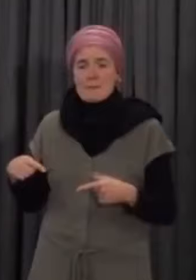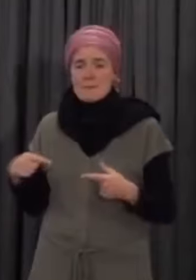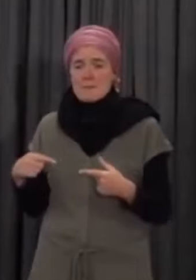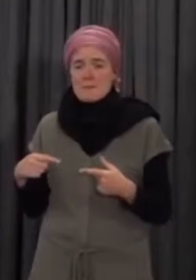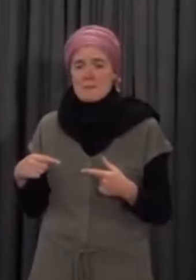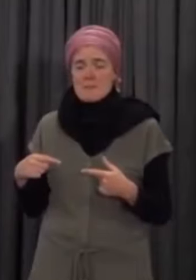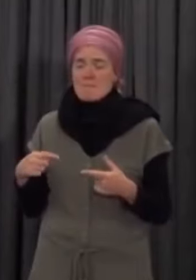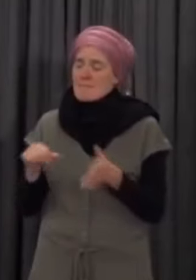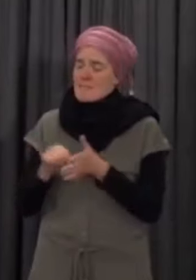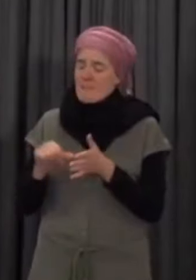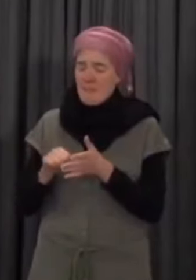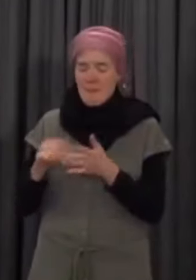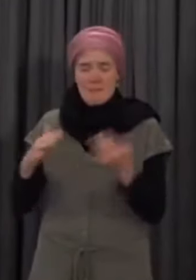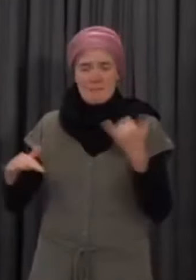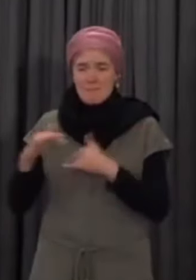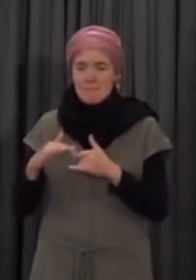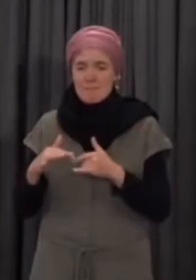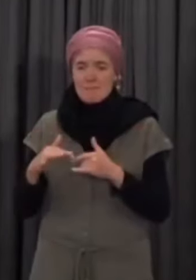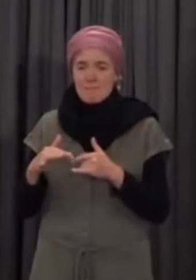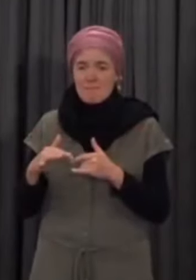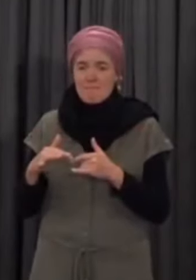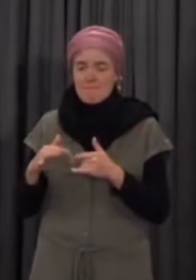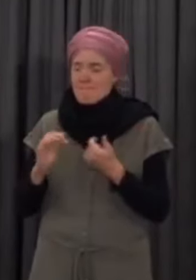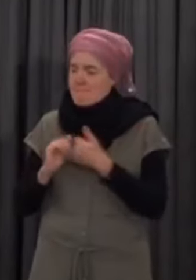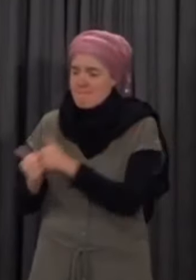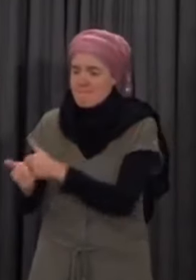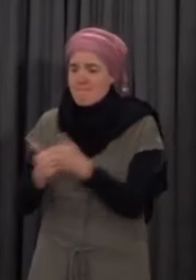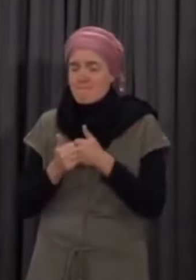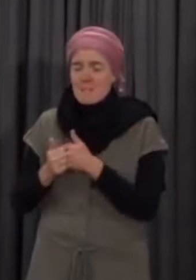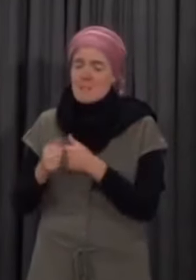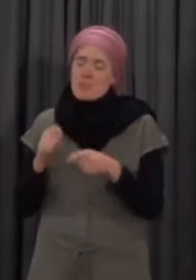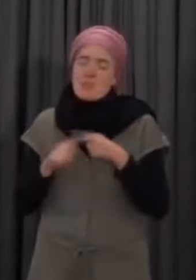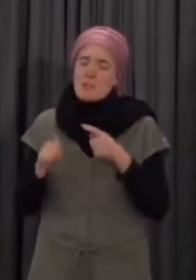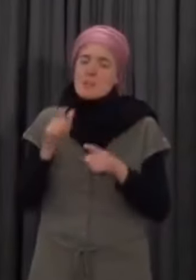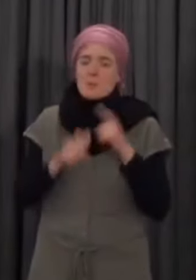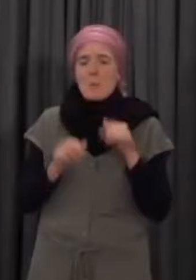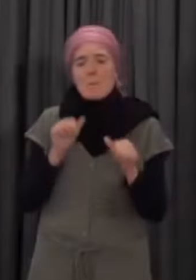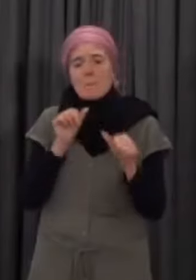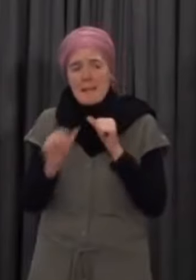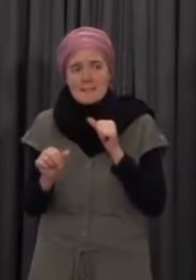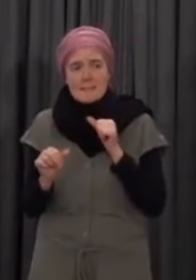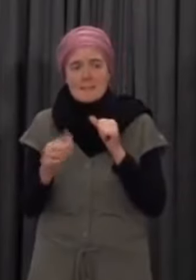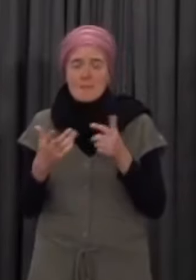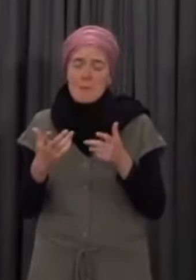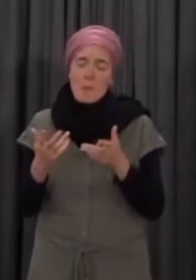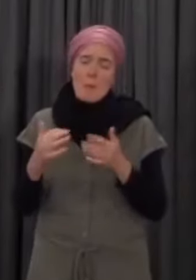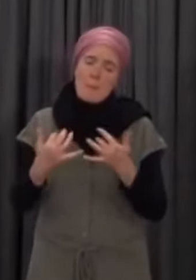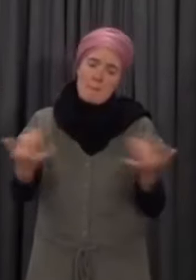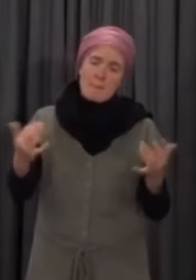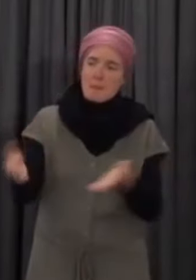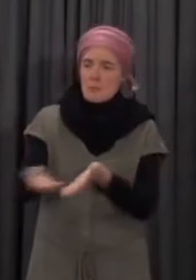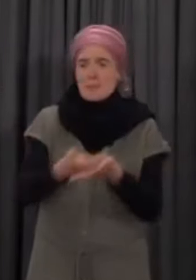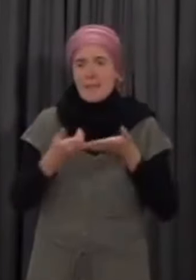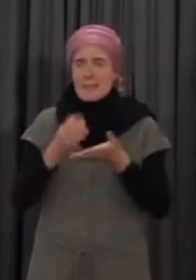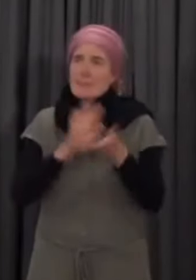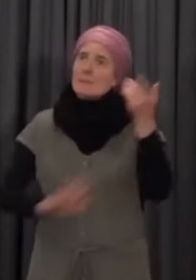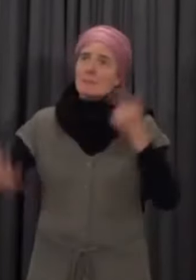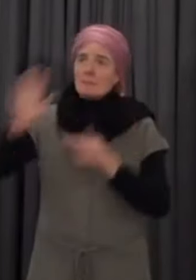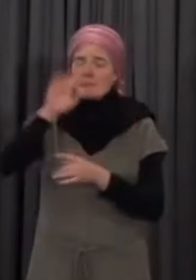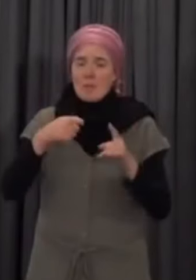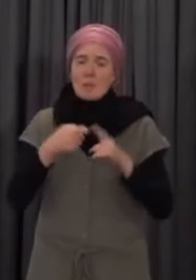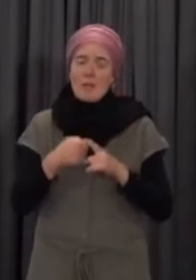face, joined together in trying to do our very best to protect the public across the United Kingdom from